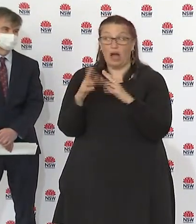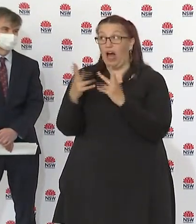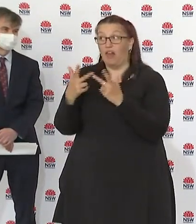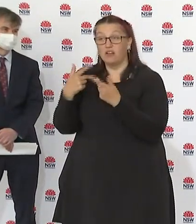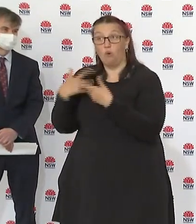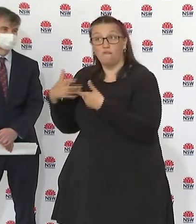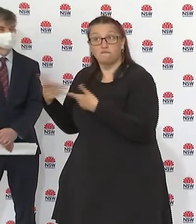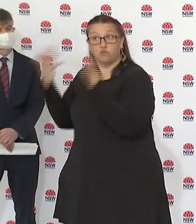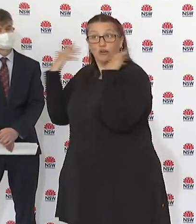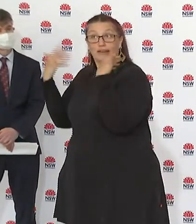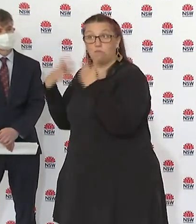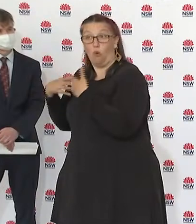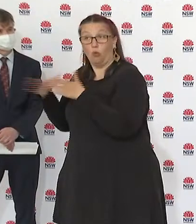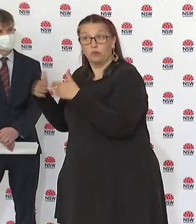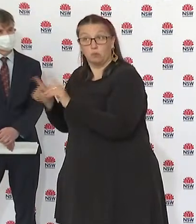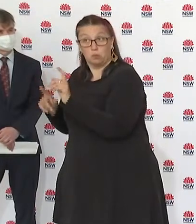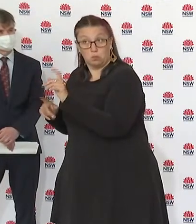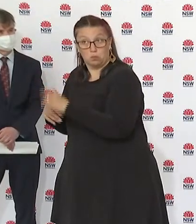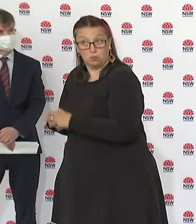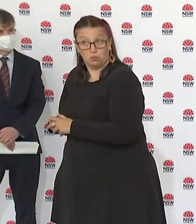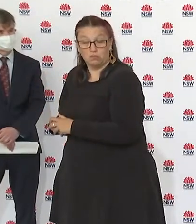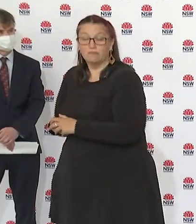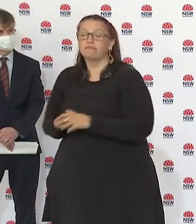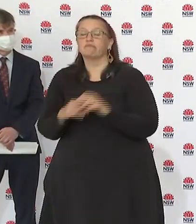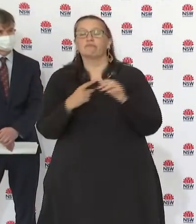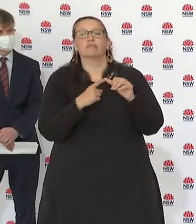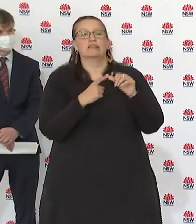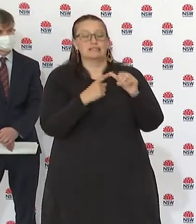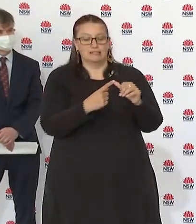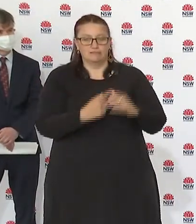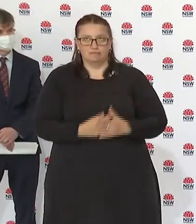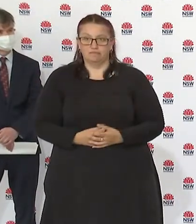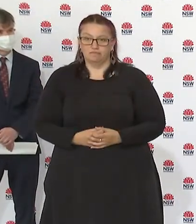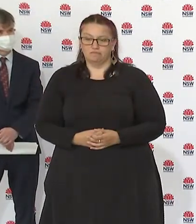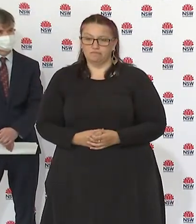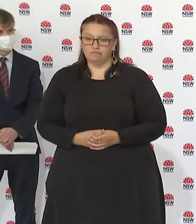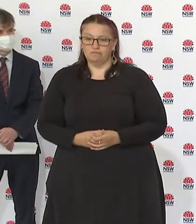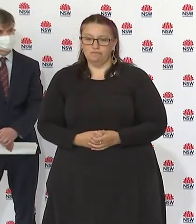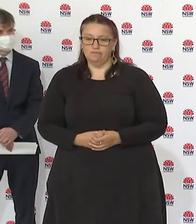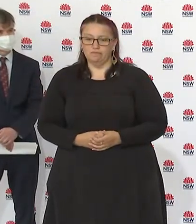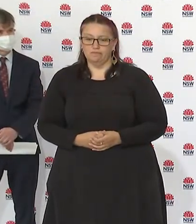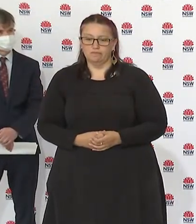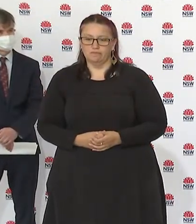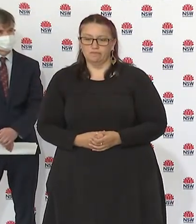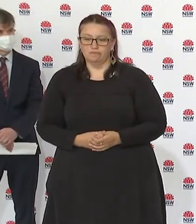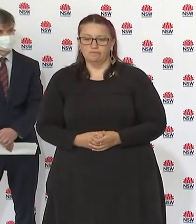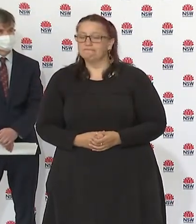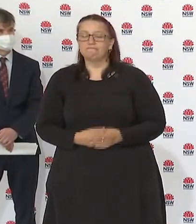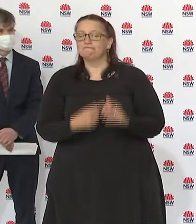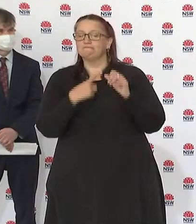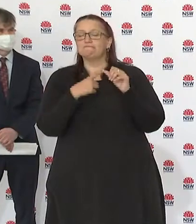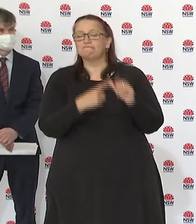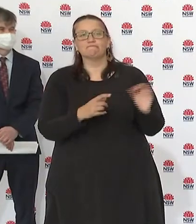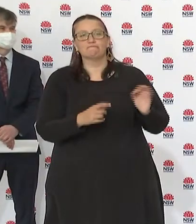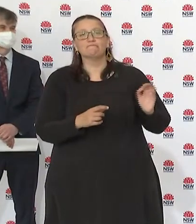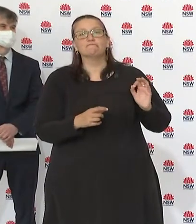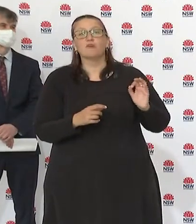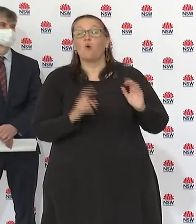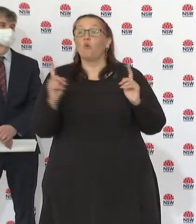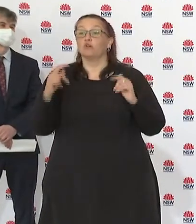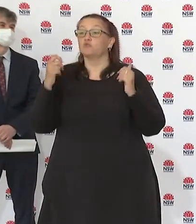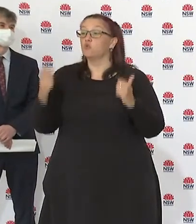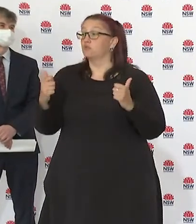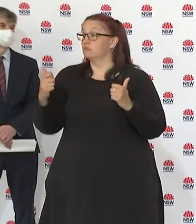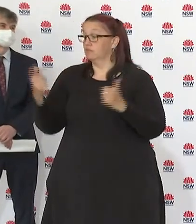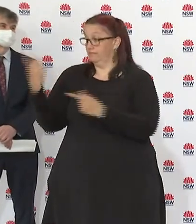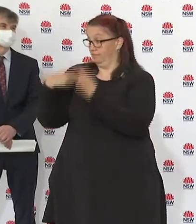to note is that it's been a good time for the health experts to give us good data on how the virus is transmitting